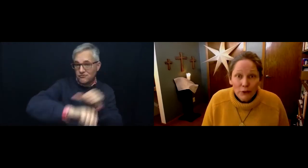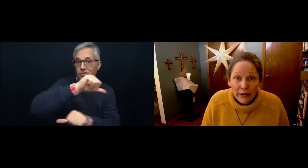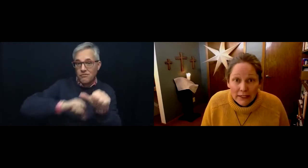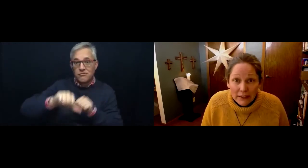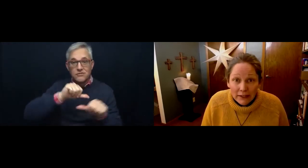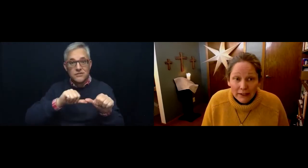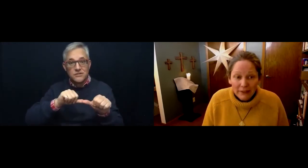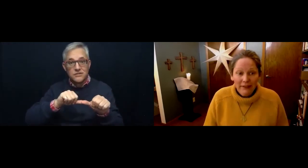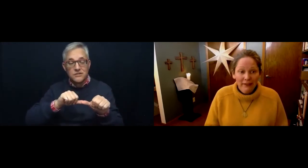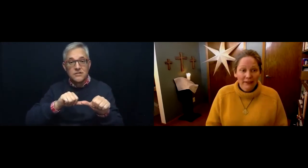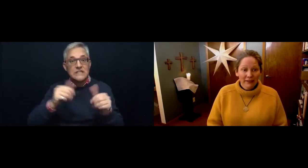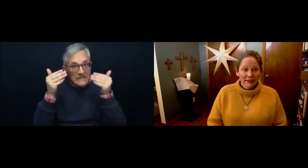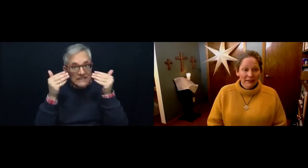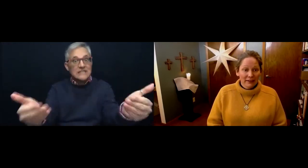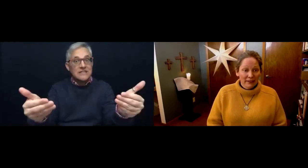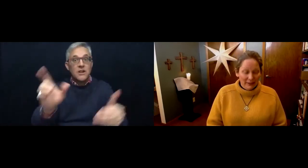Do it.